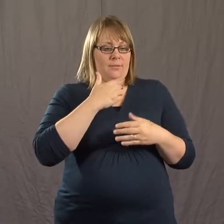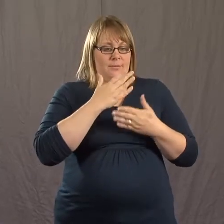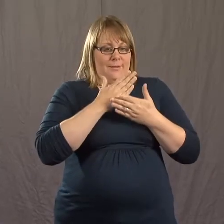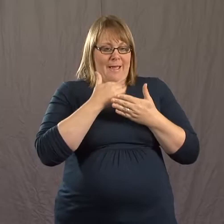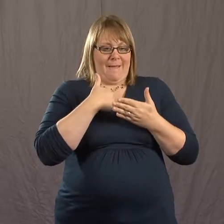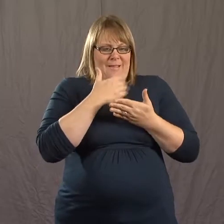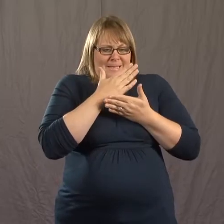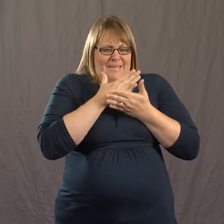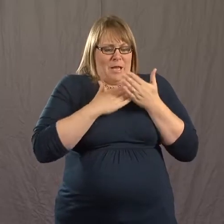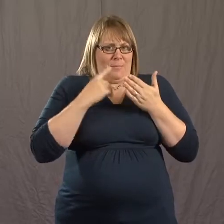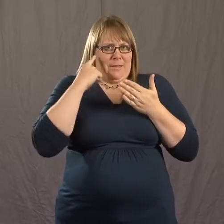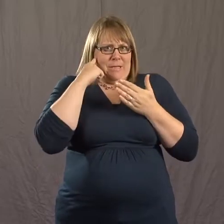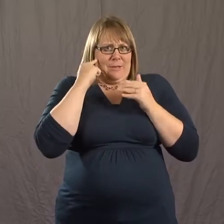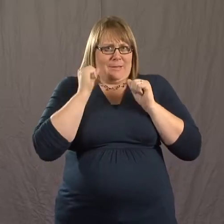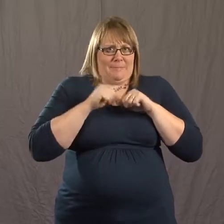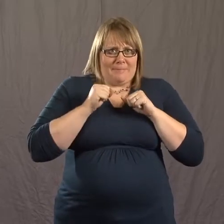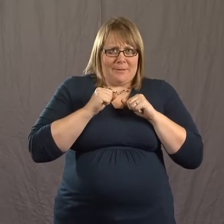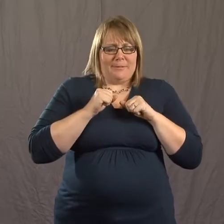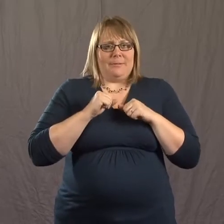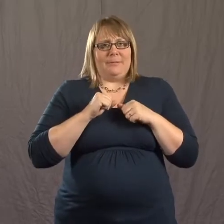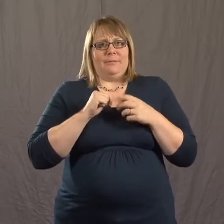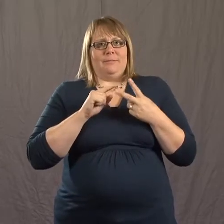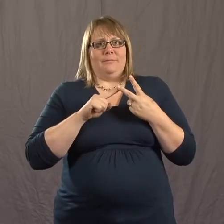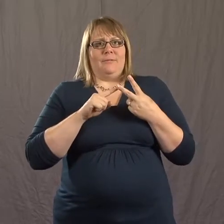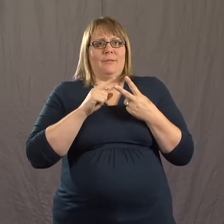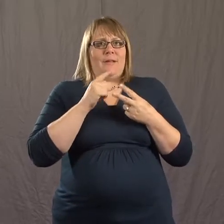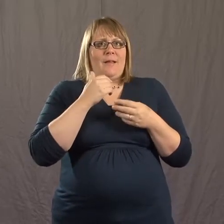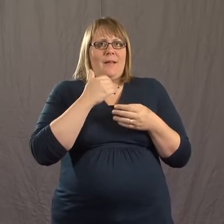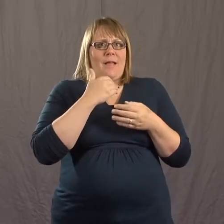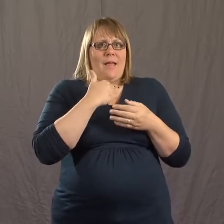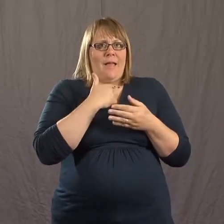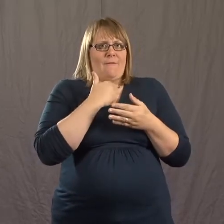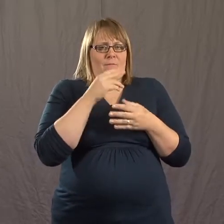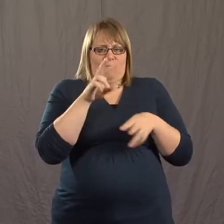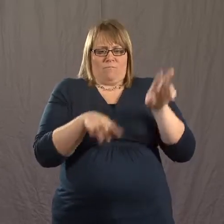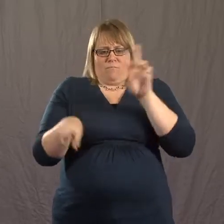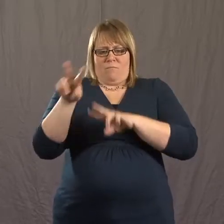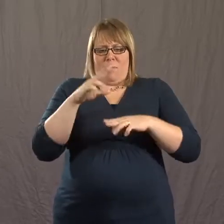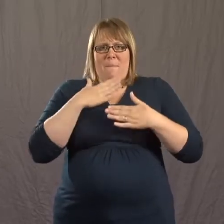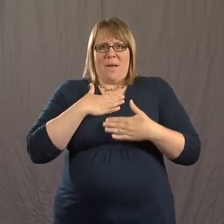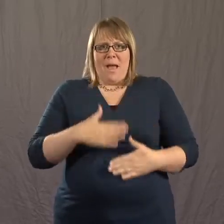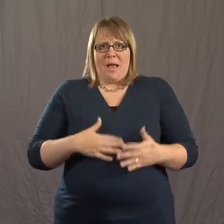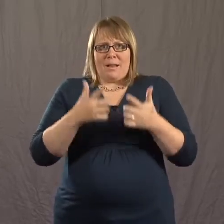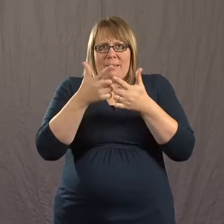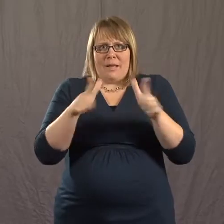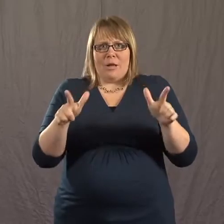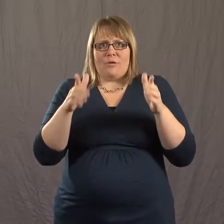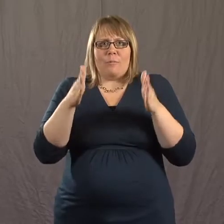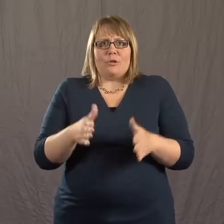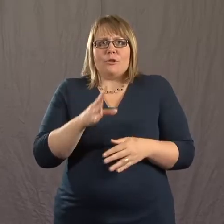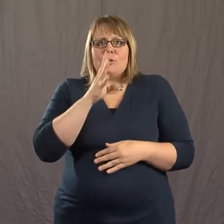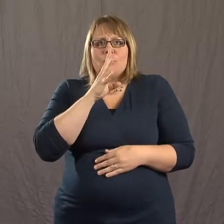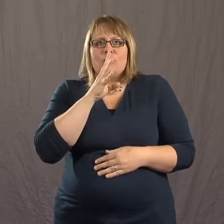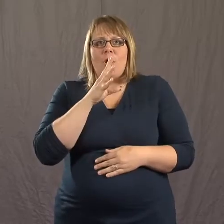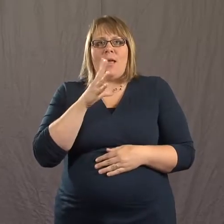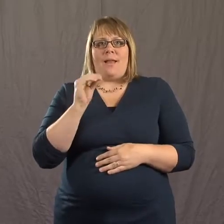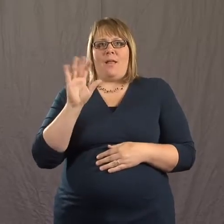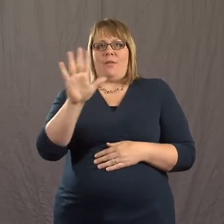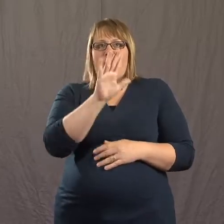needs to rely on any residual hearing that they have and their ability to assess the body language of the person who